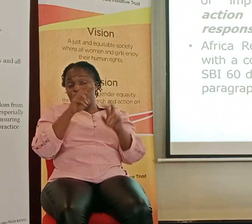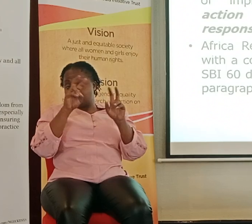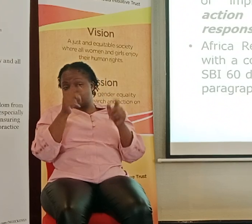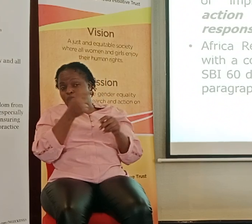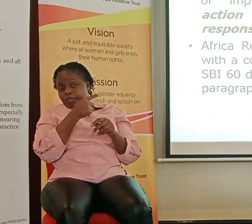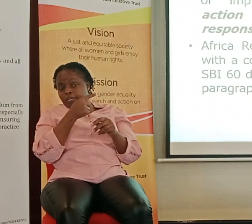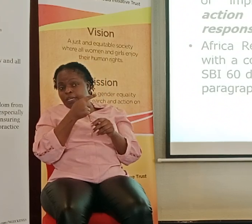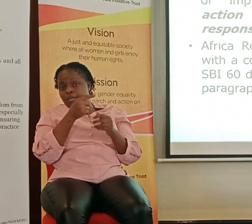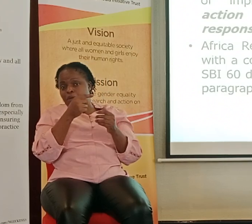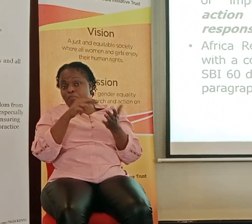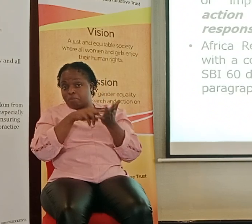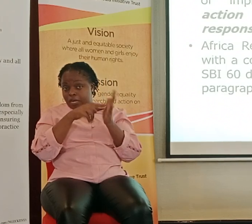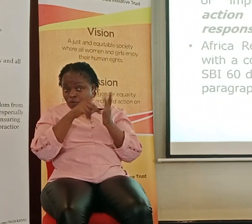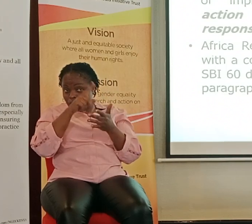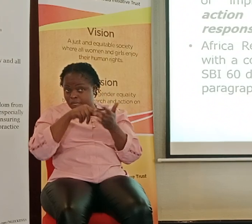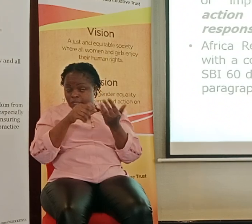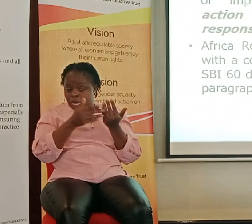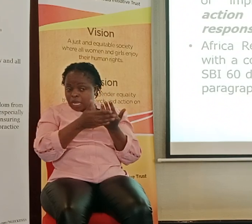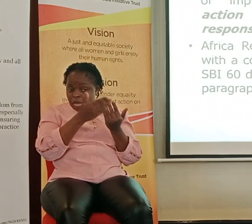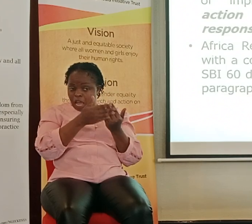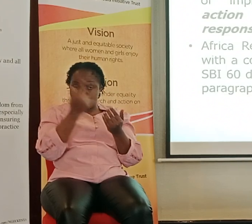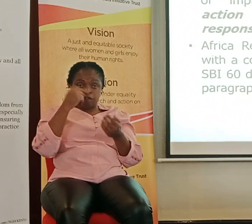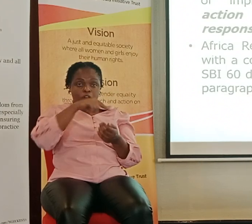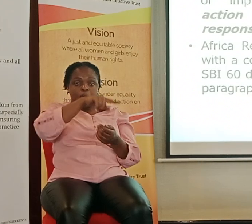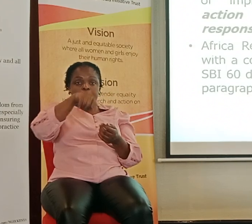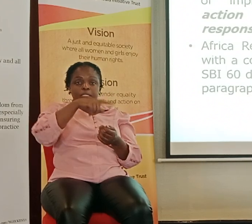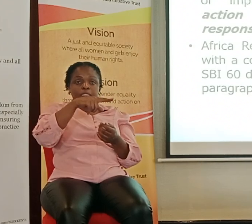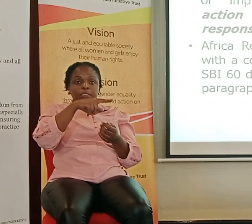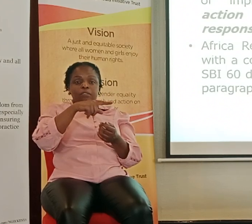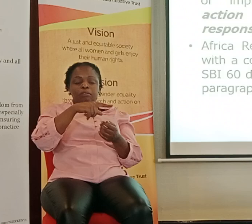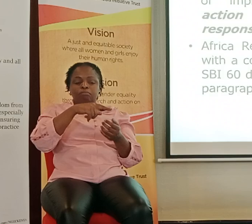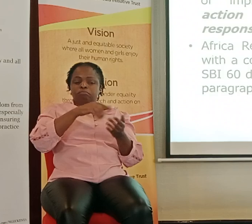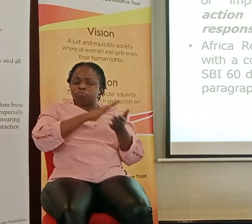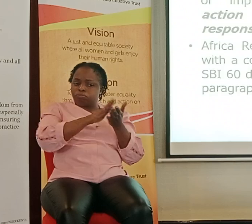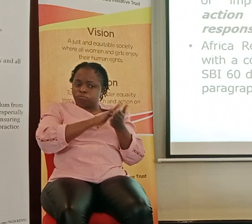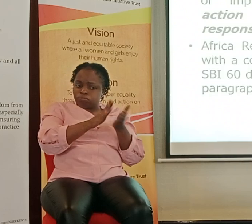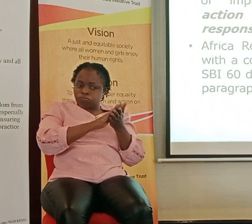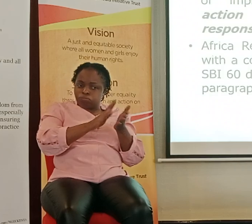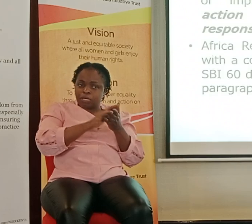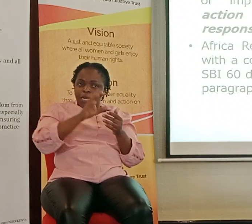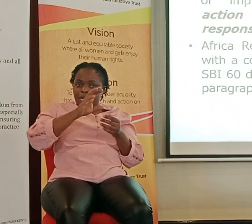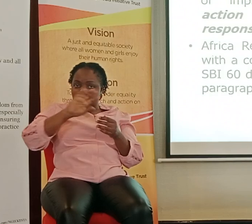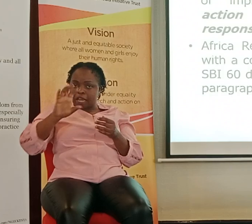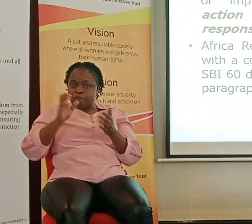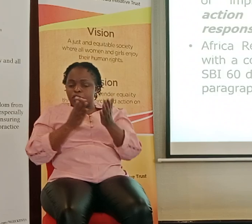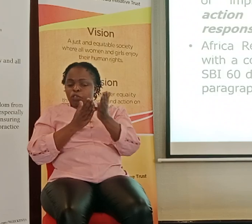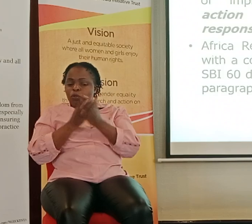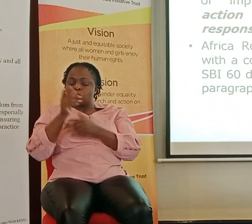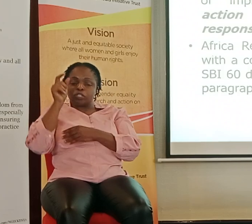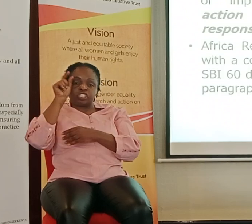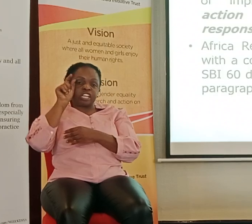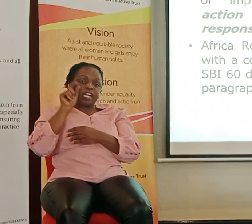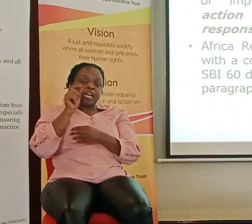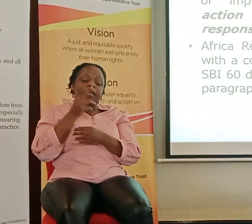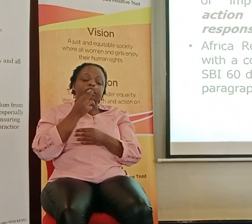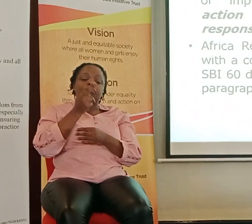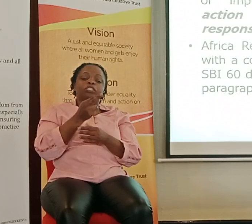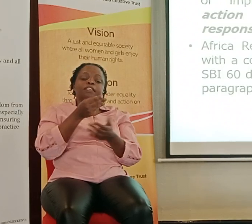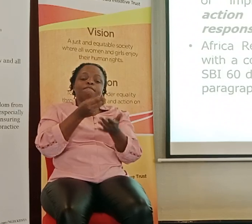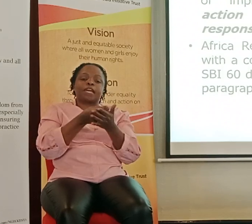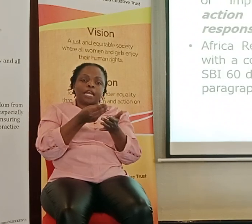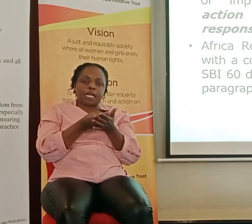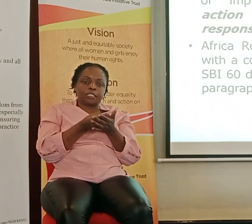wanatujali, accelerating climate action and resilience through gender responsive financing. So it was